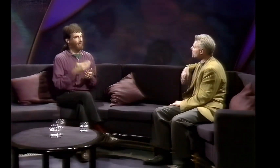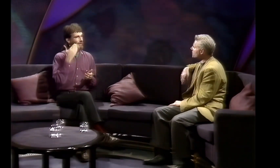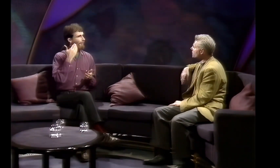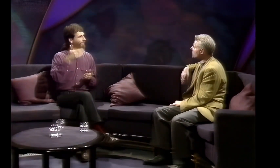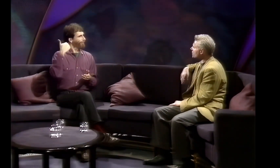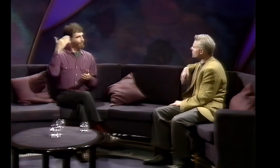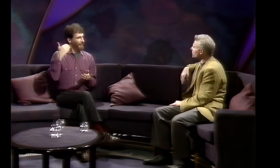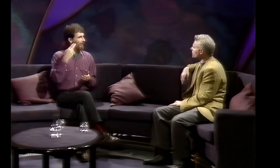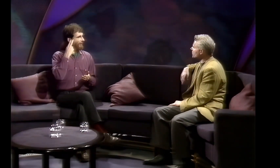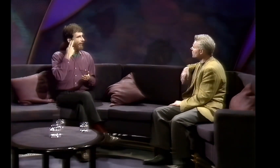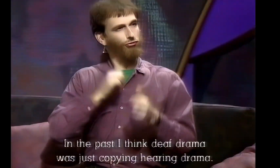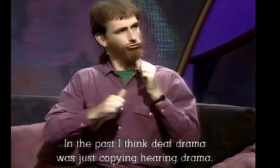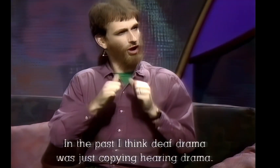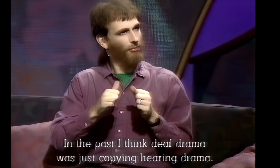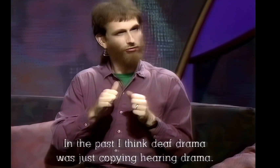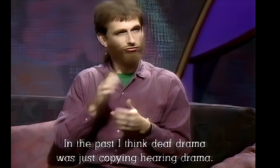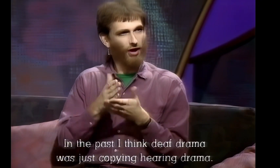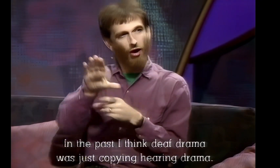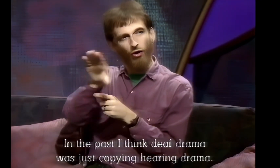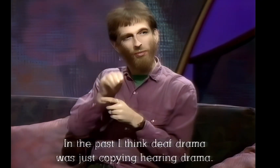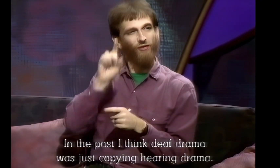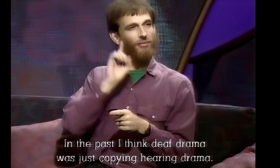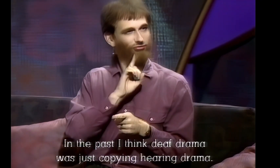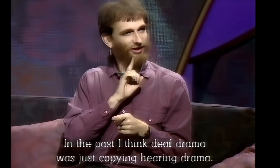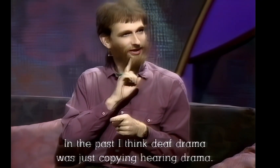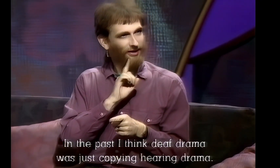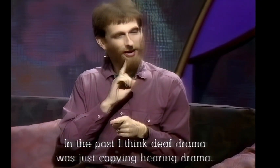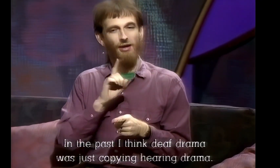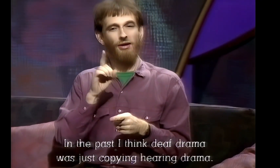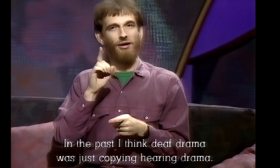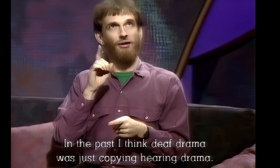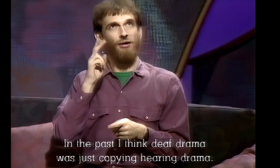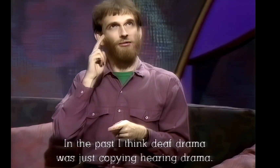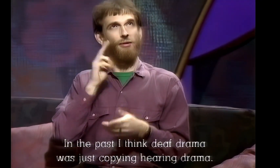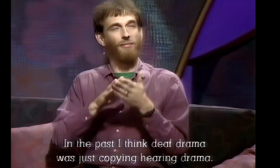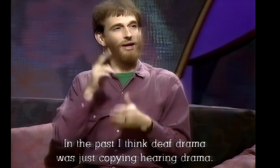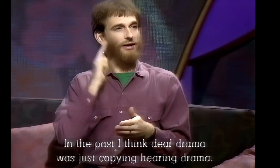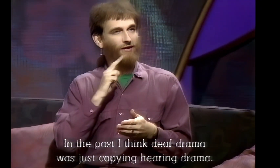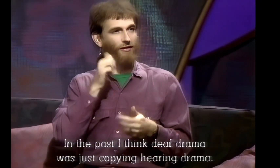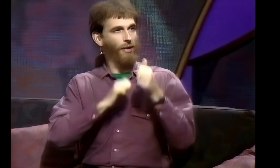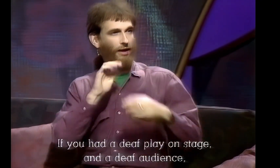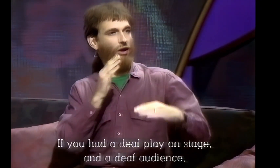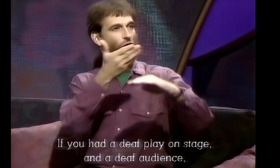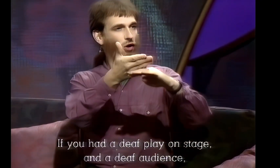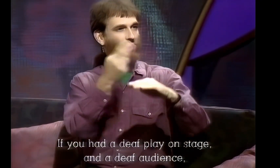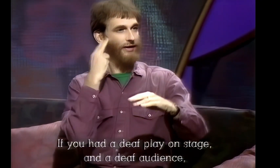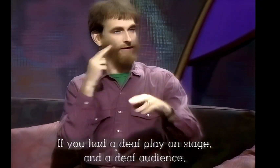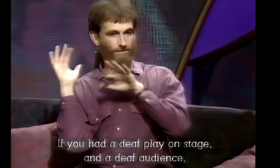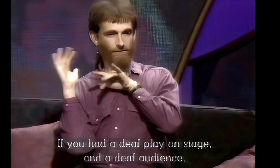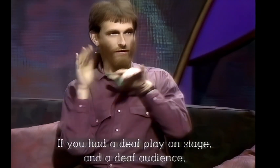any. Well, yes, in the past I think deaf drama really was just copying hearing drama. So you had a deaf